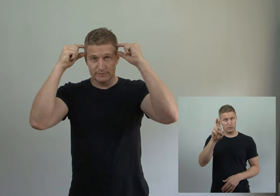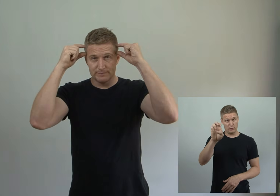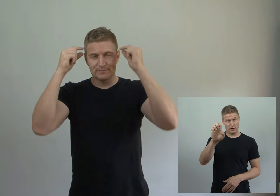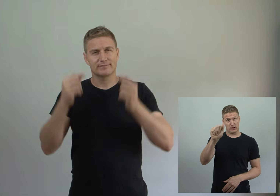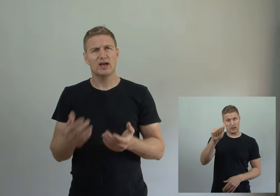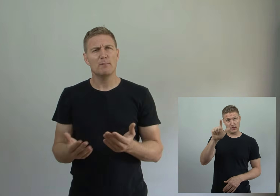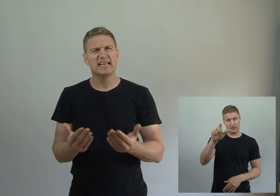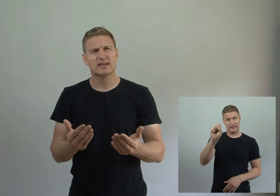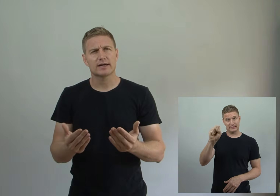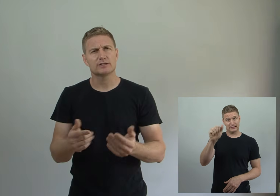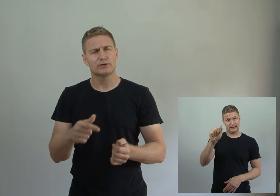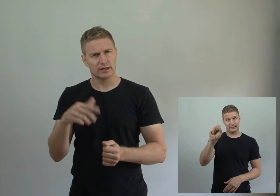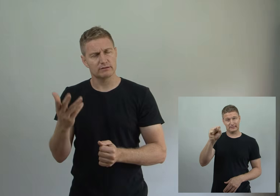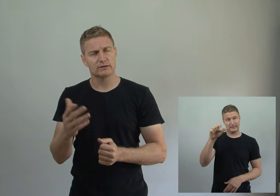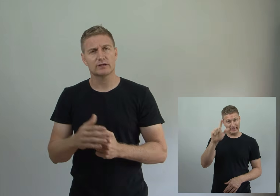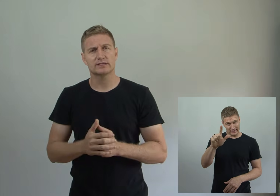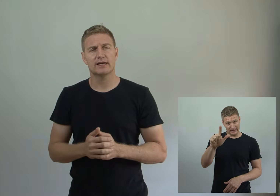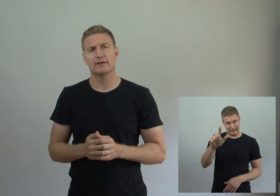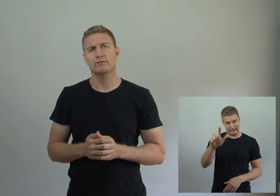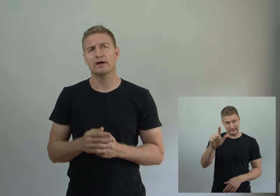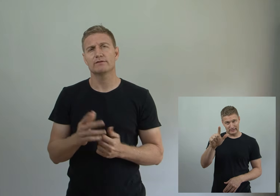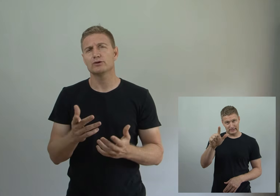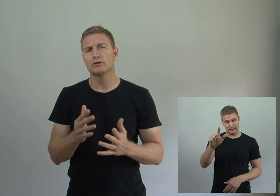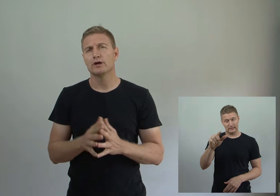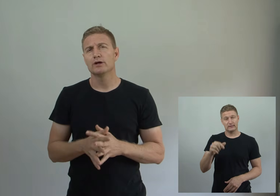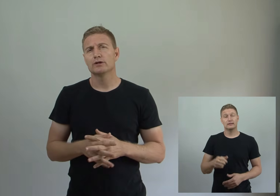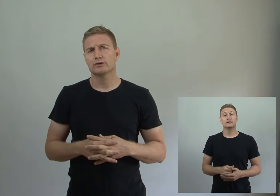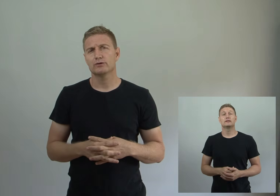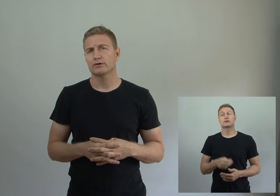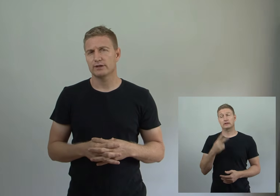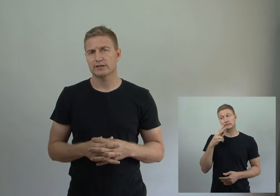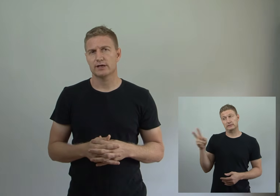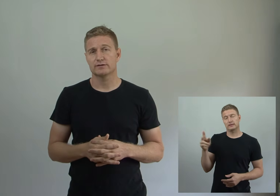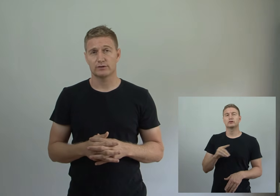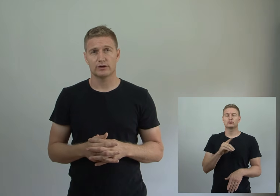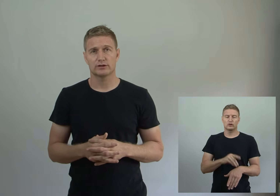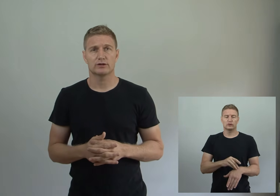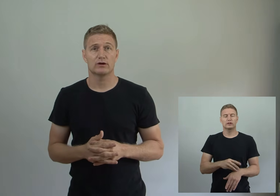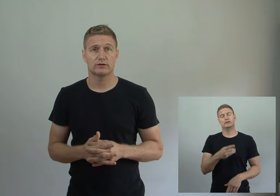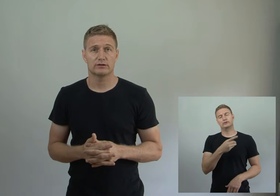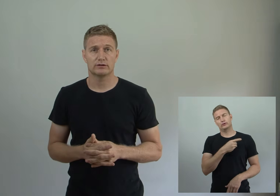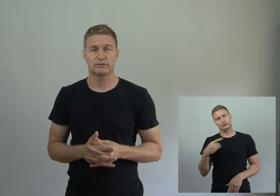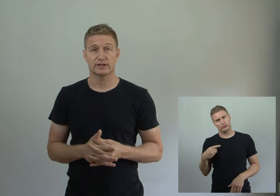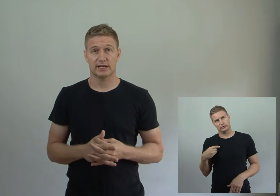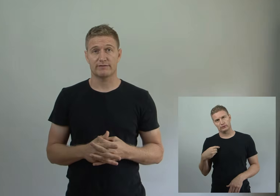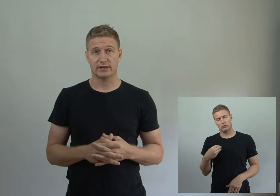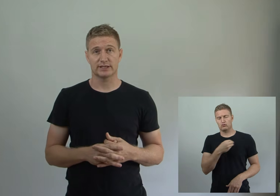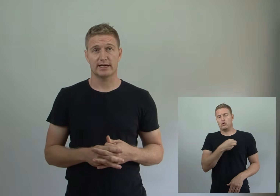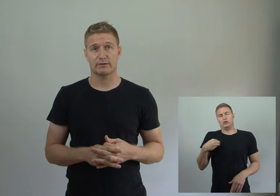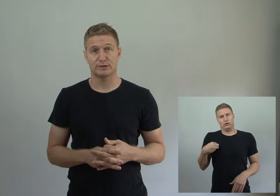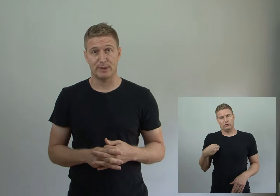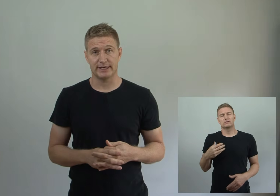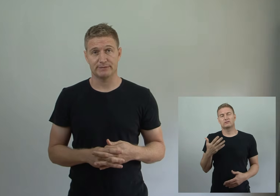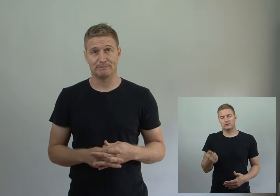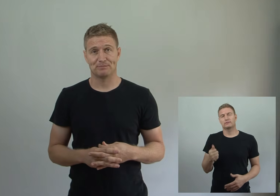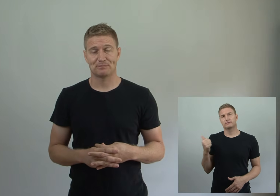nurse. There are many signs. You can see, I think we have two or three signs for nurse on Real South African Sign